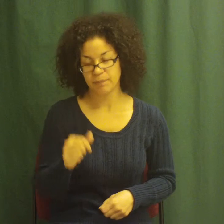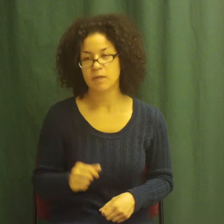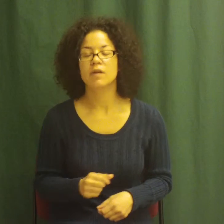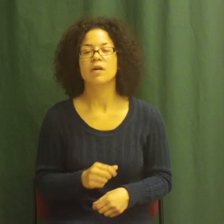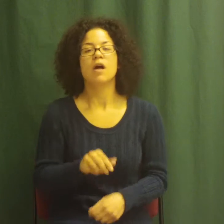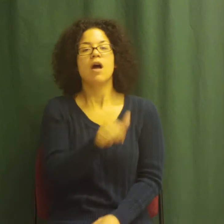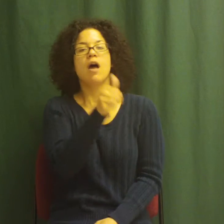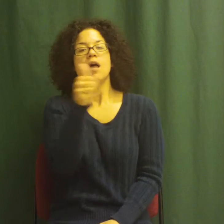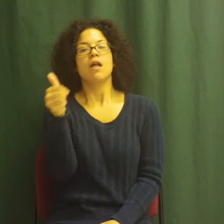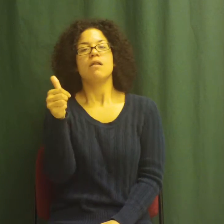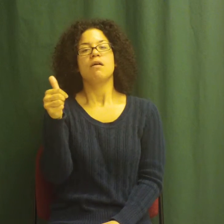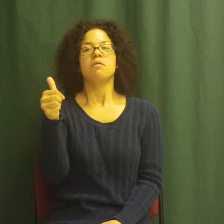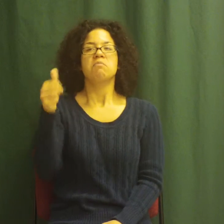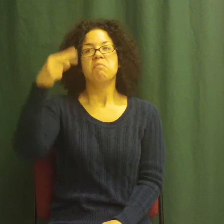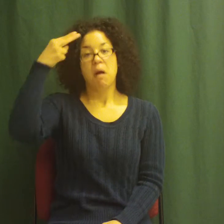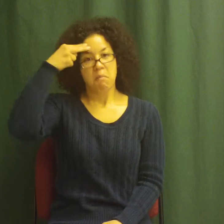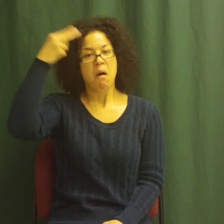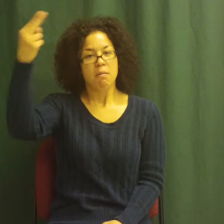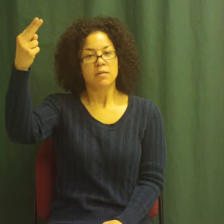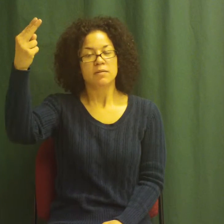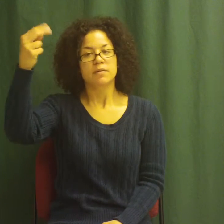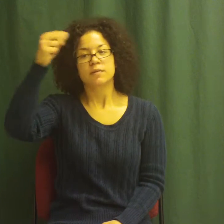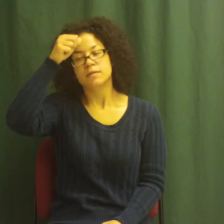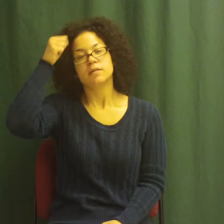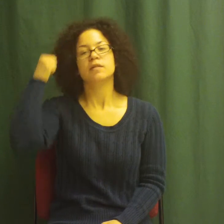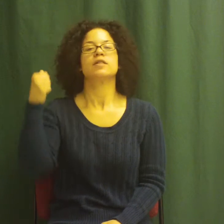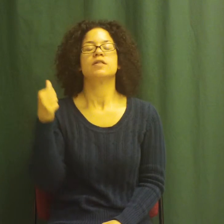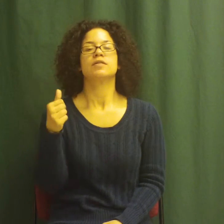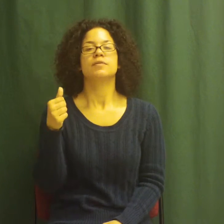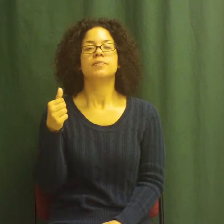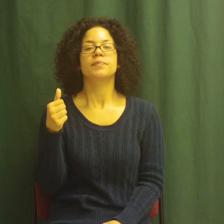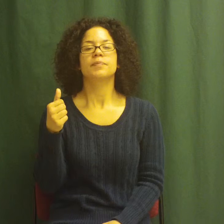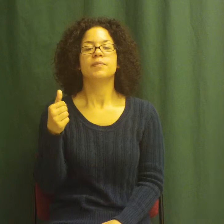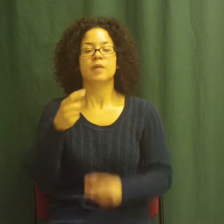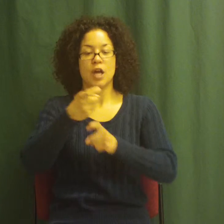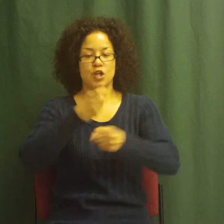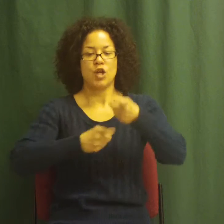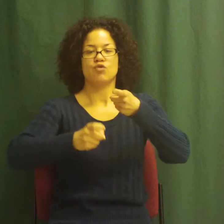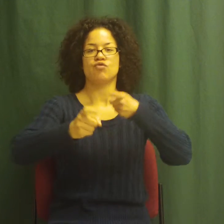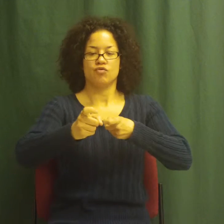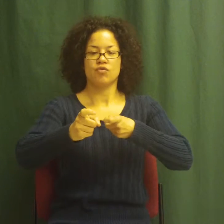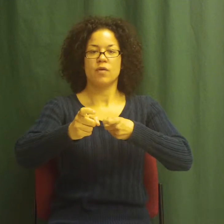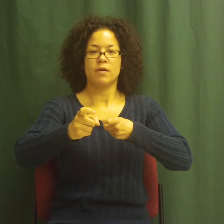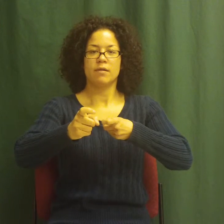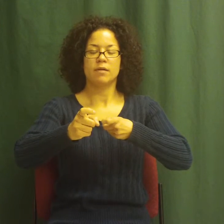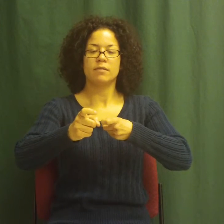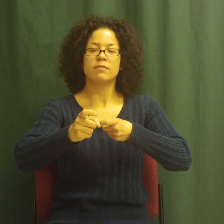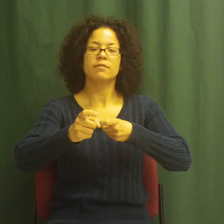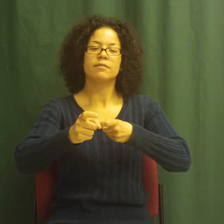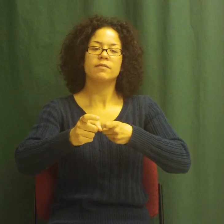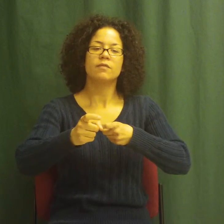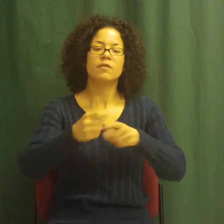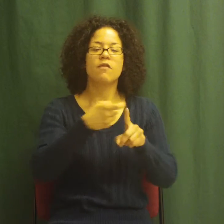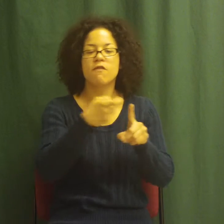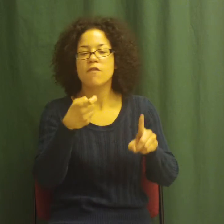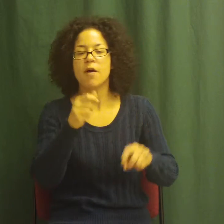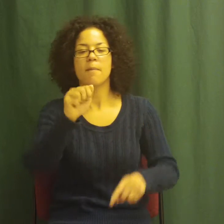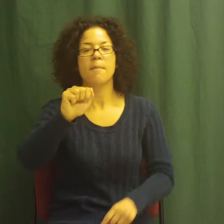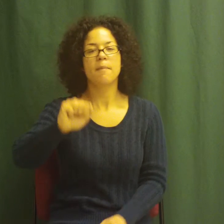of Western Europe and Eurasia experienced a decline in profitability when the Roman Empire